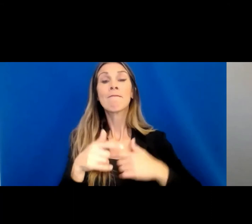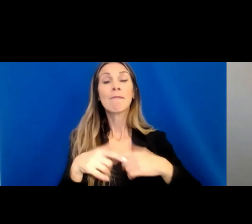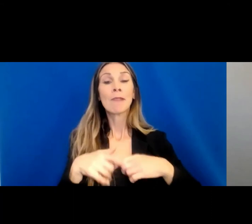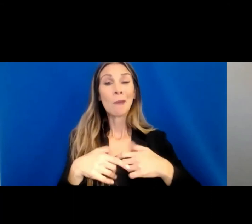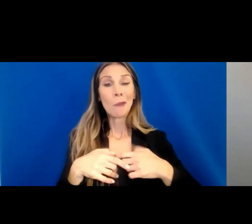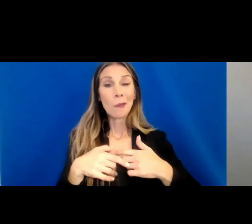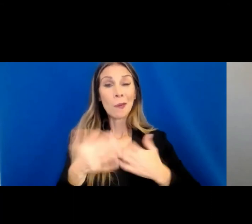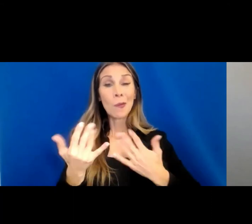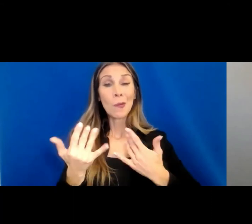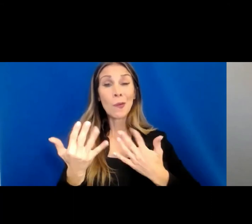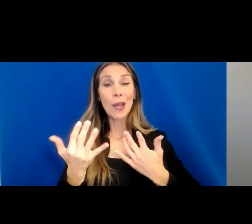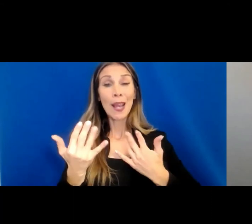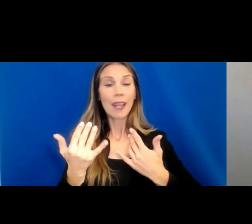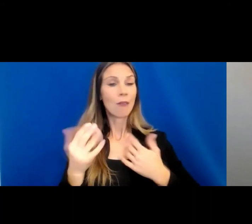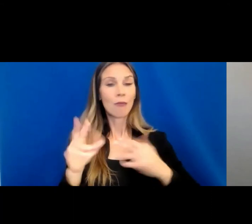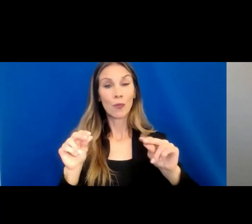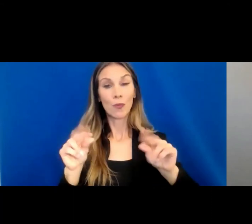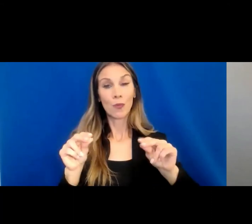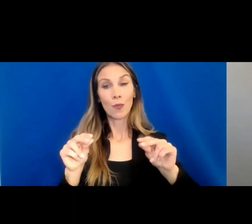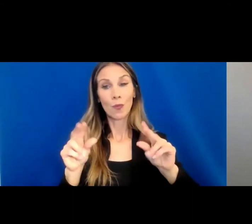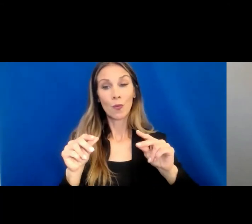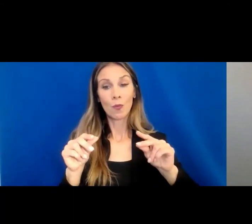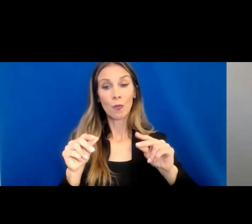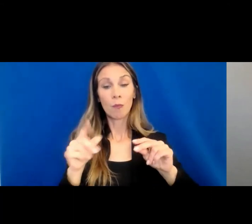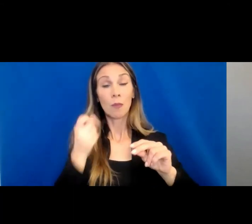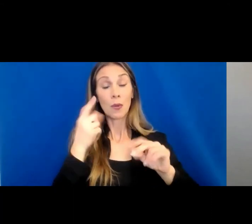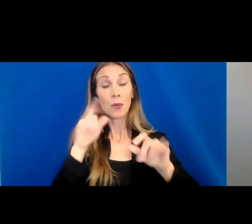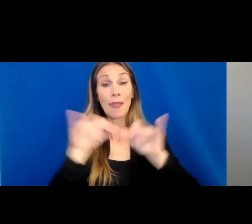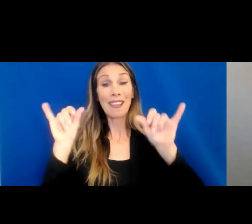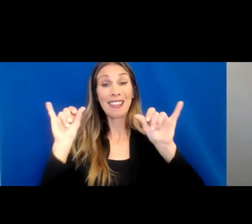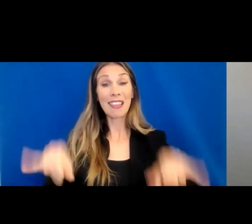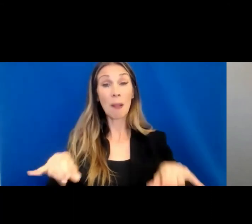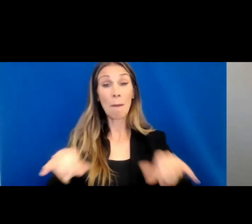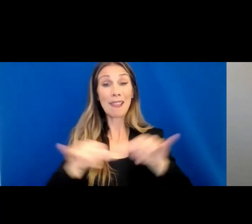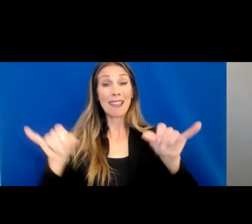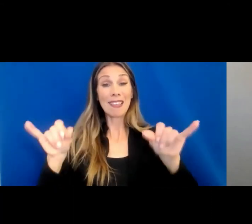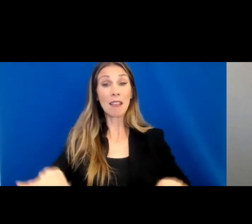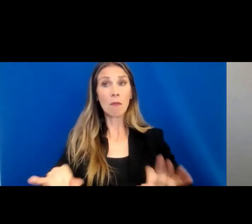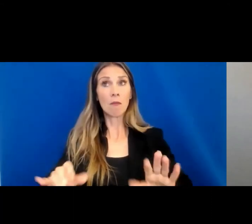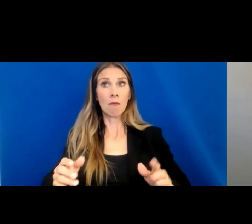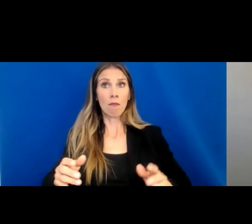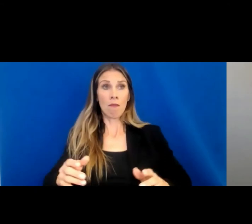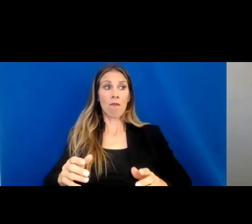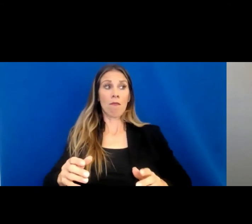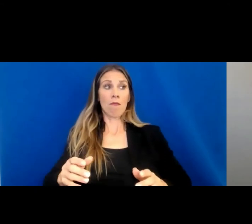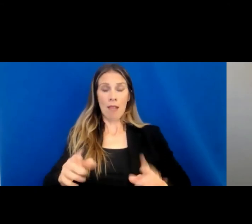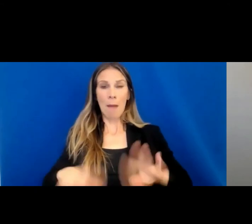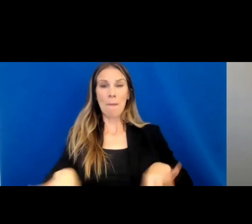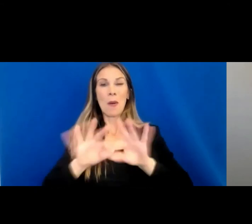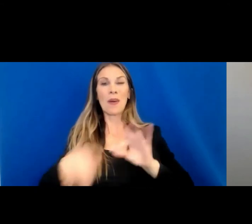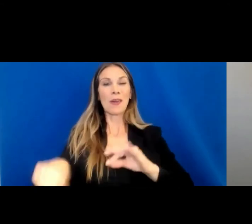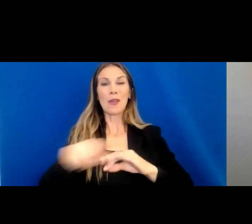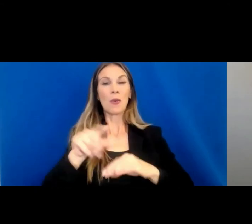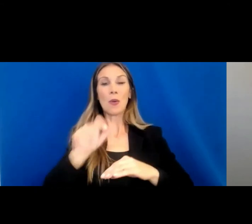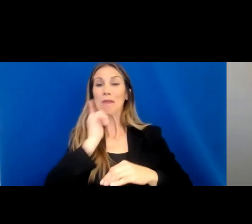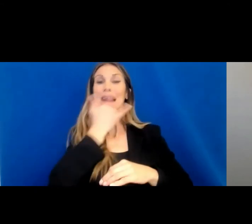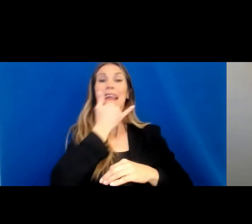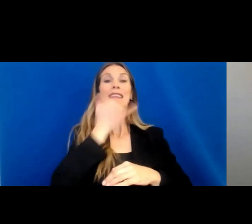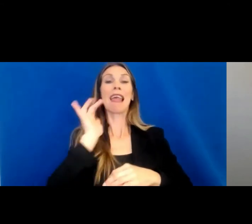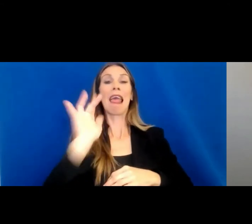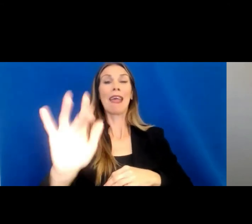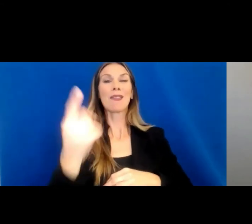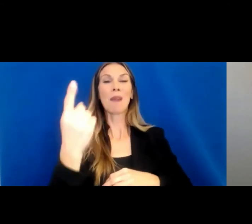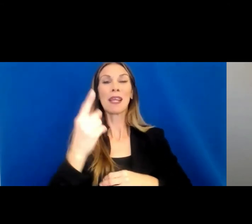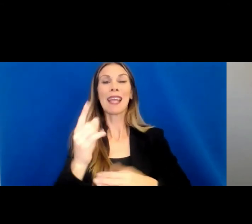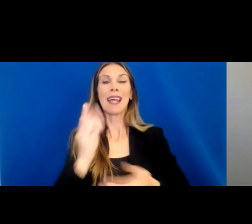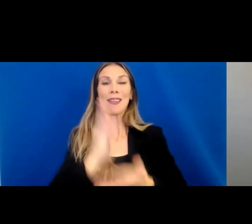in the woodwork. But the system would give, we don't want anyone to hit a button inadvertently that ends the session. And